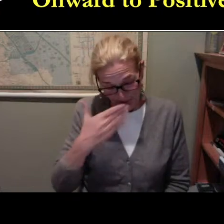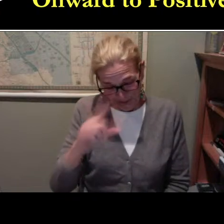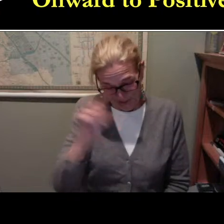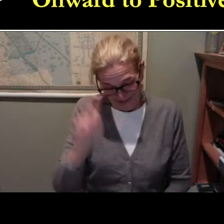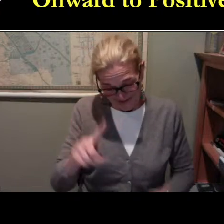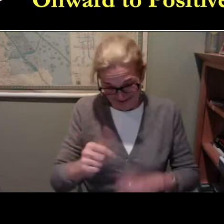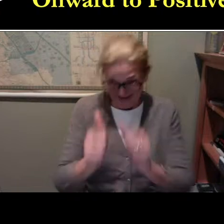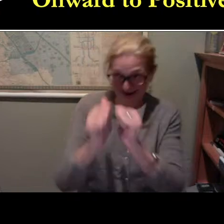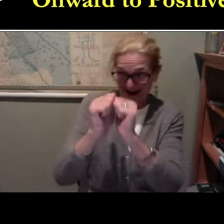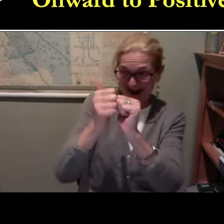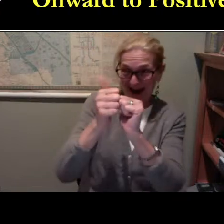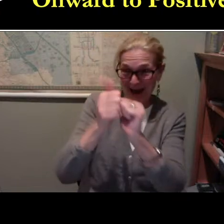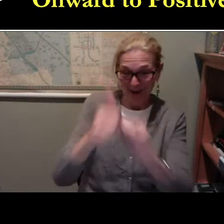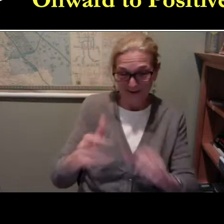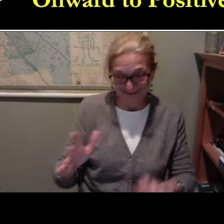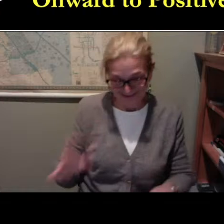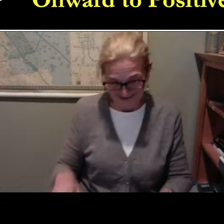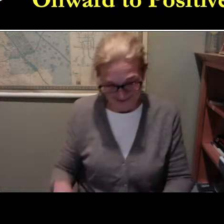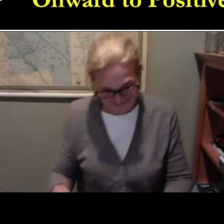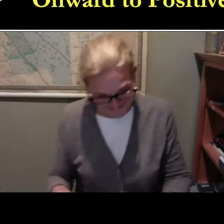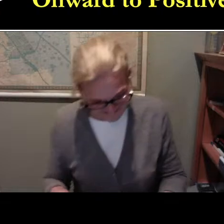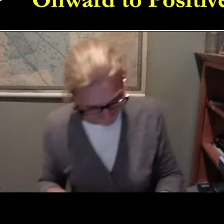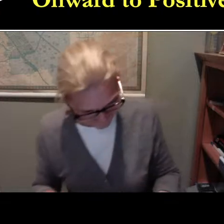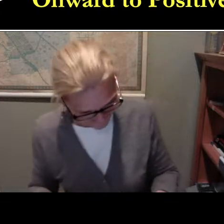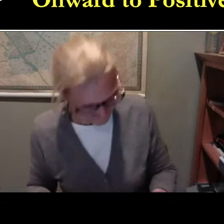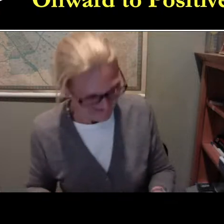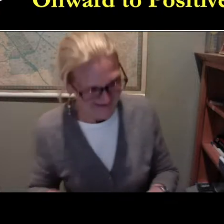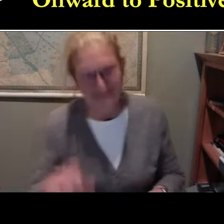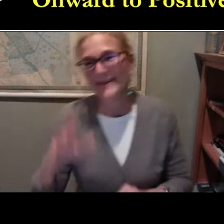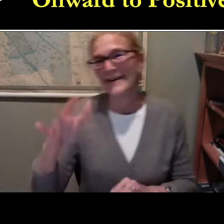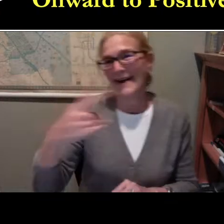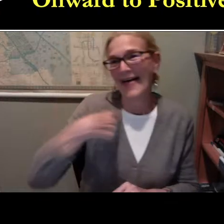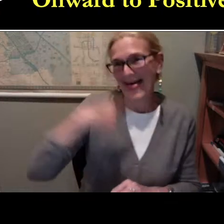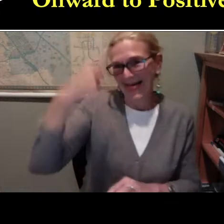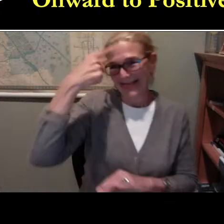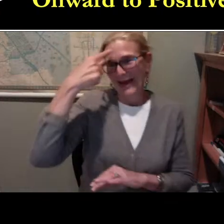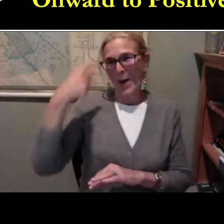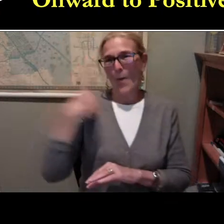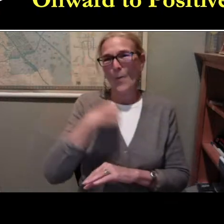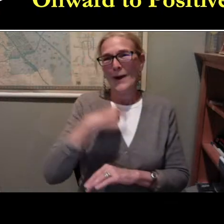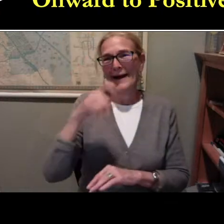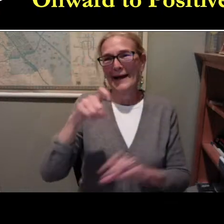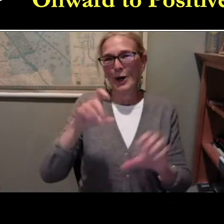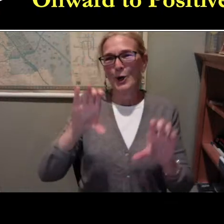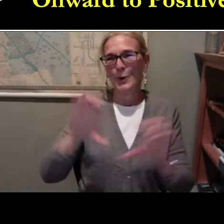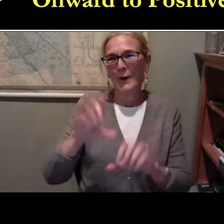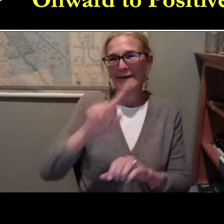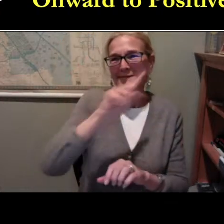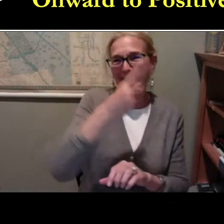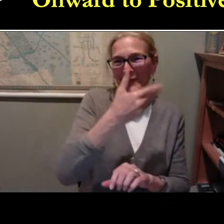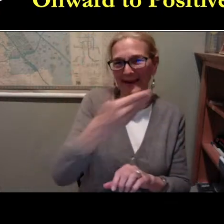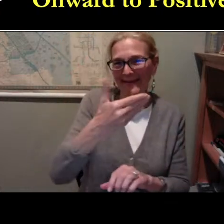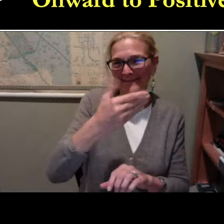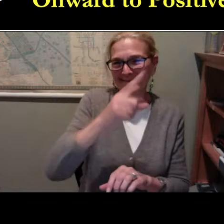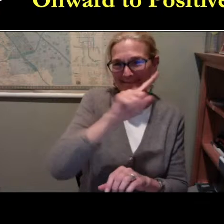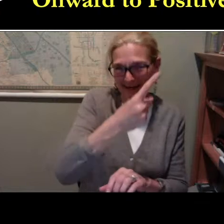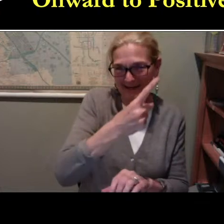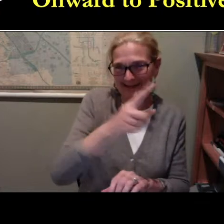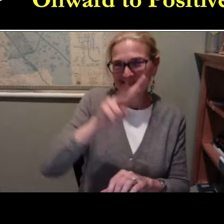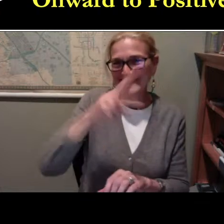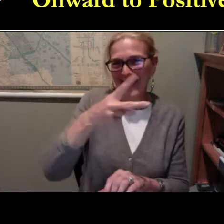Oh, good question. I think that's a great question. How do we do that?